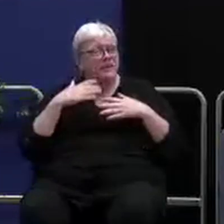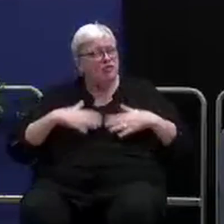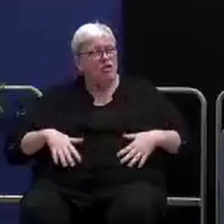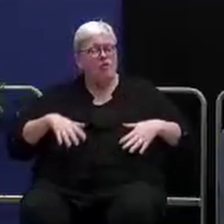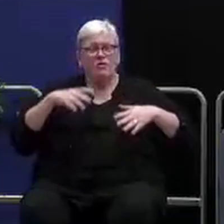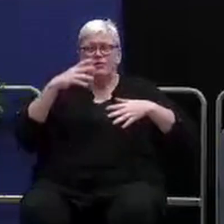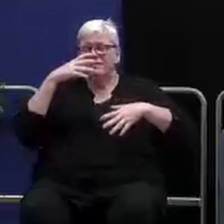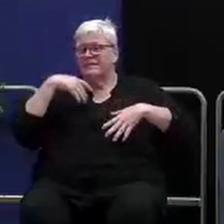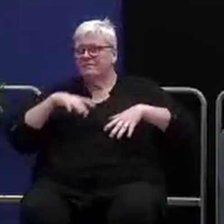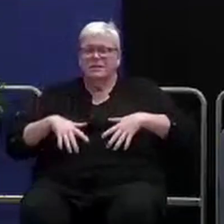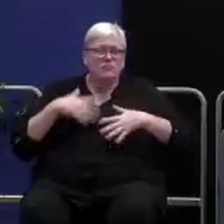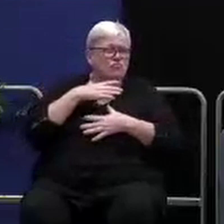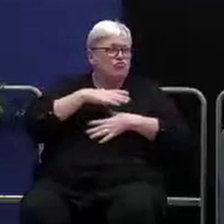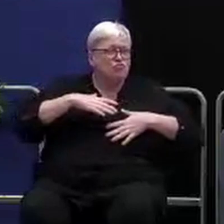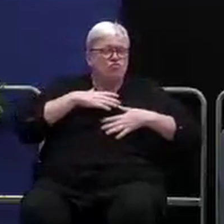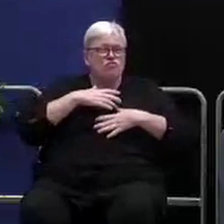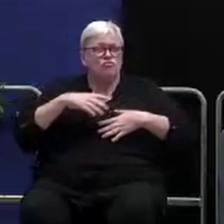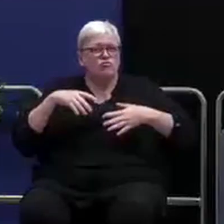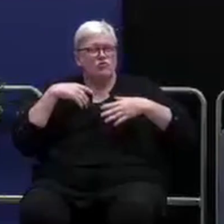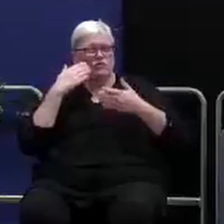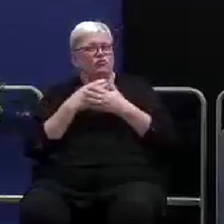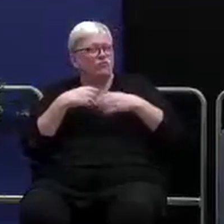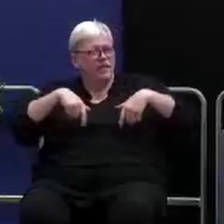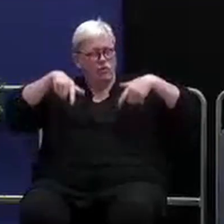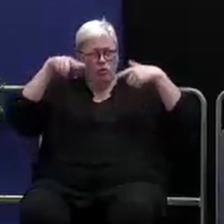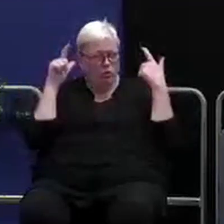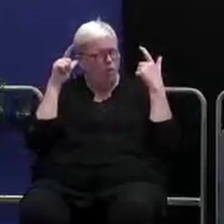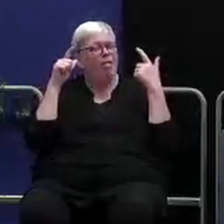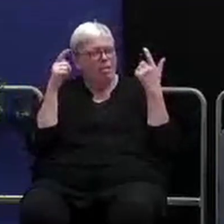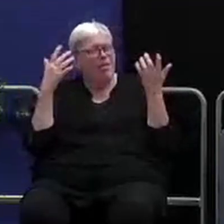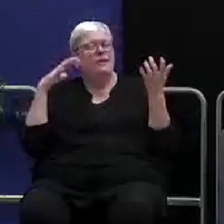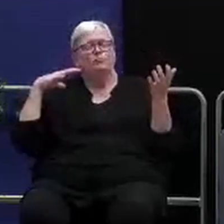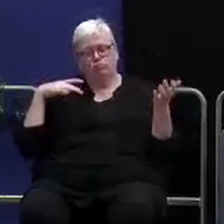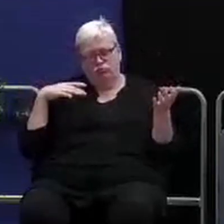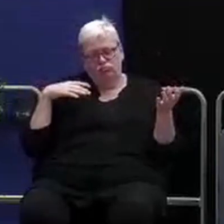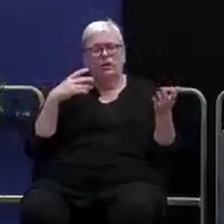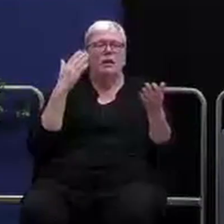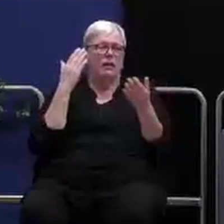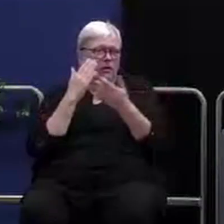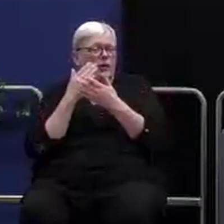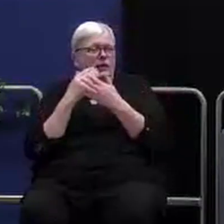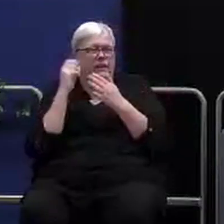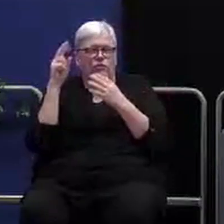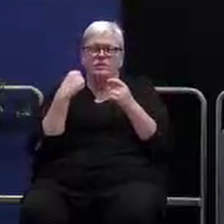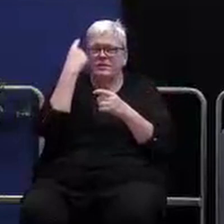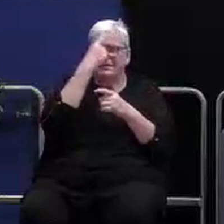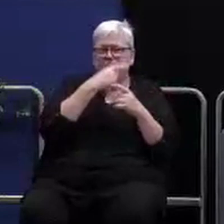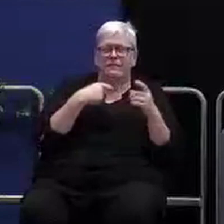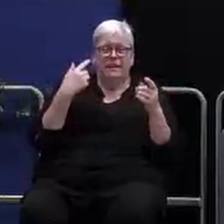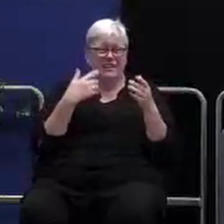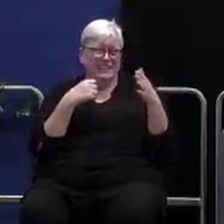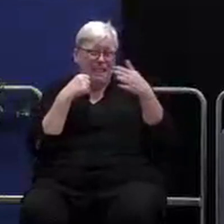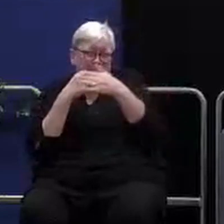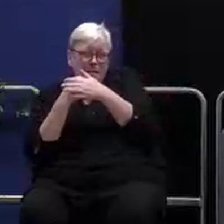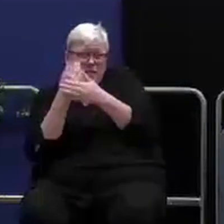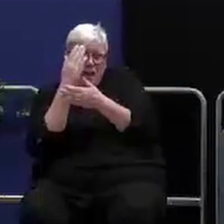moves, his beverage, radically cool. What I could see of his face, behind his hair, limited for the most